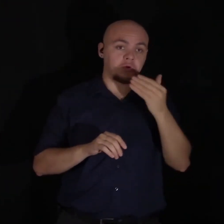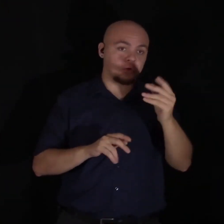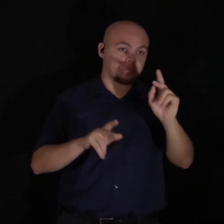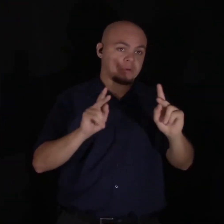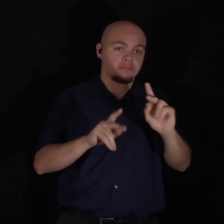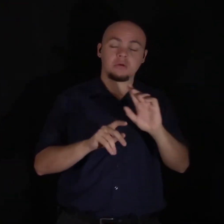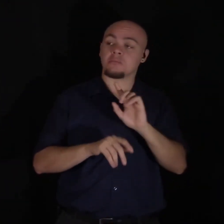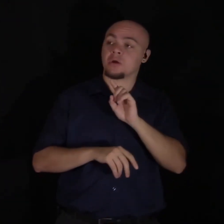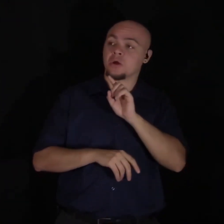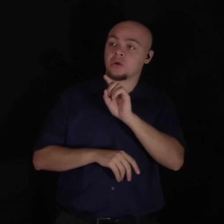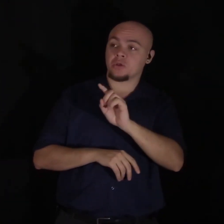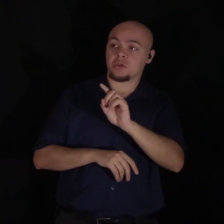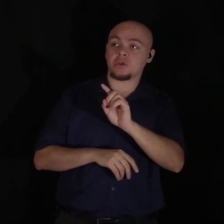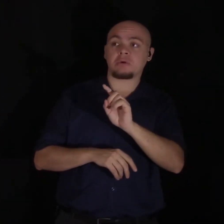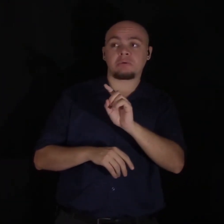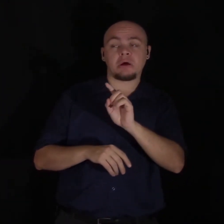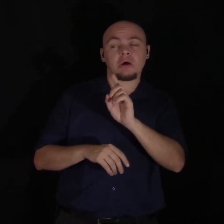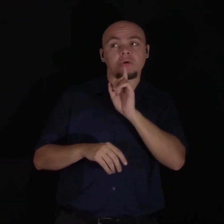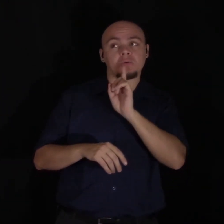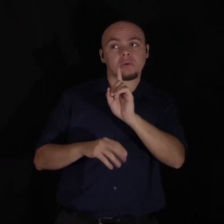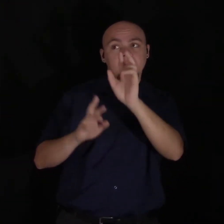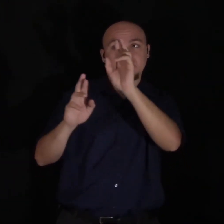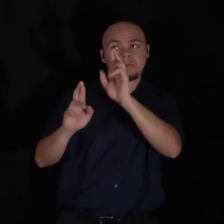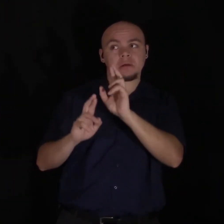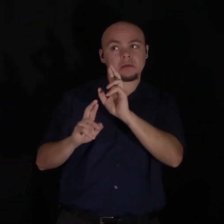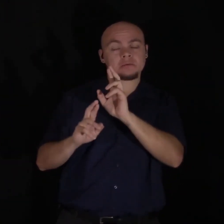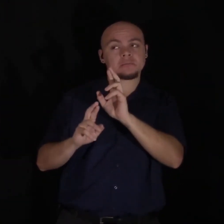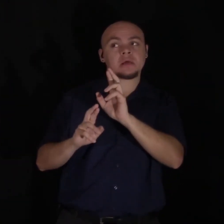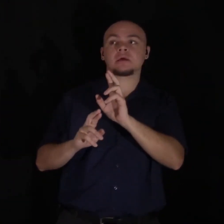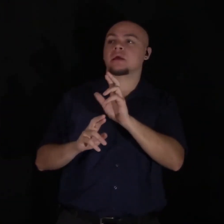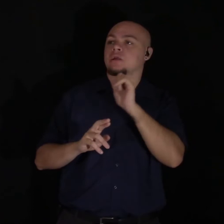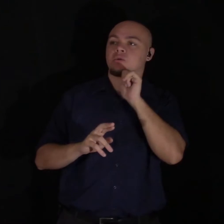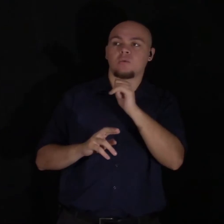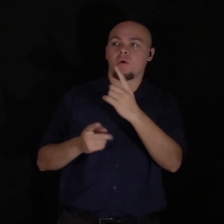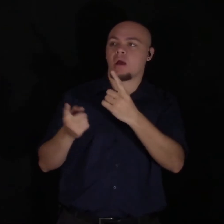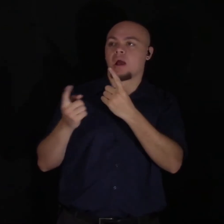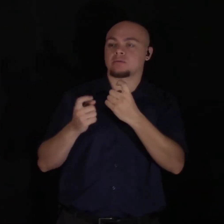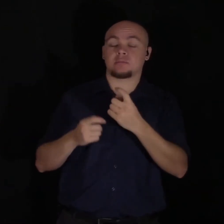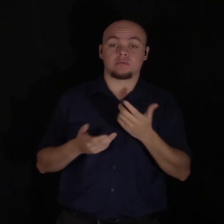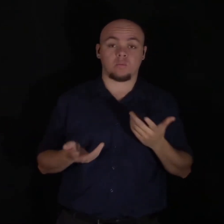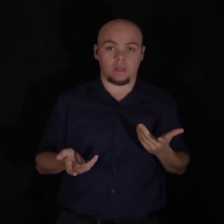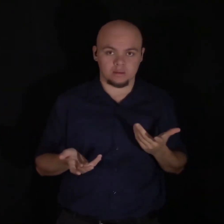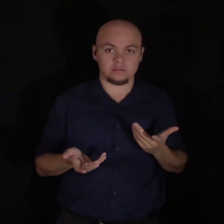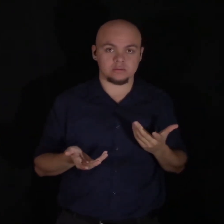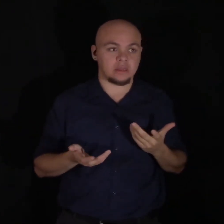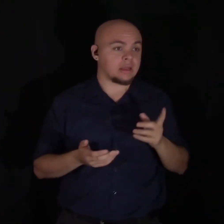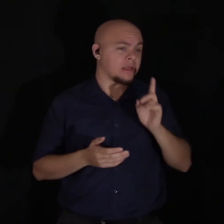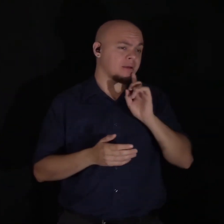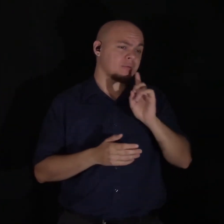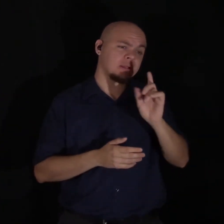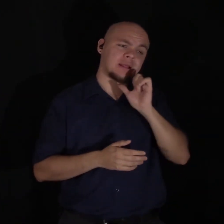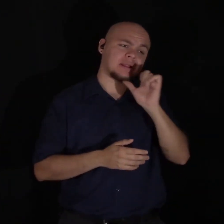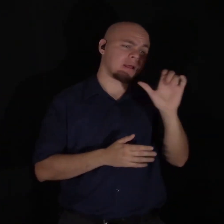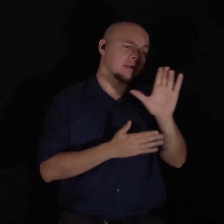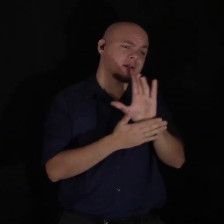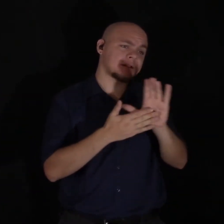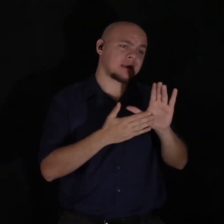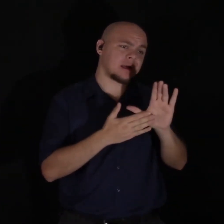are too considerate to make inquiries." "Certainly. It would indeed be very impertinent and inhuman in me